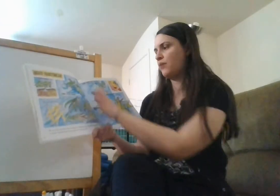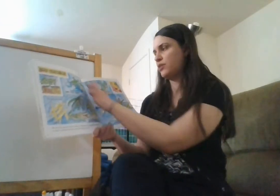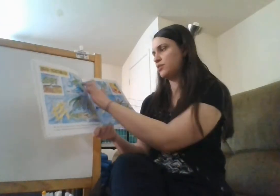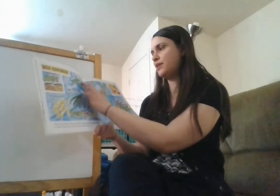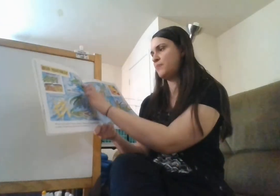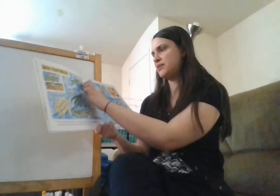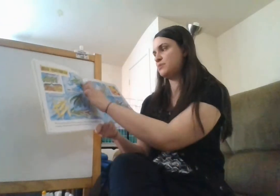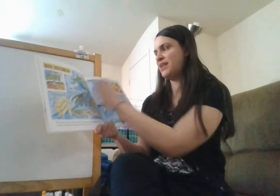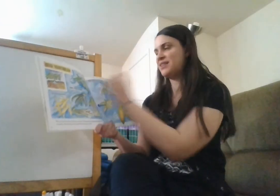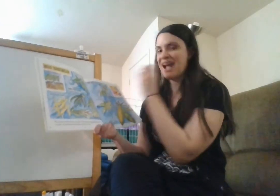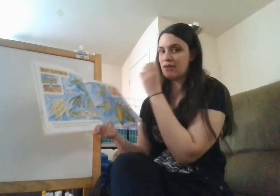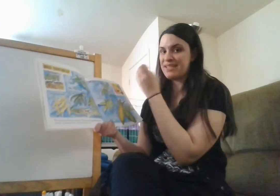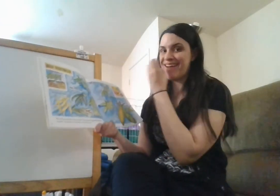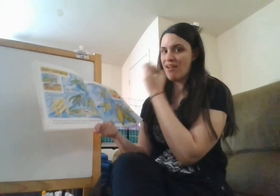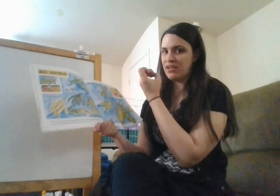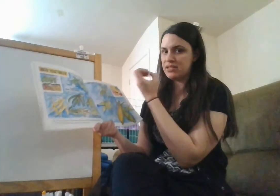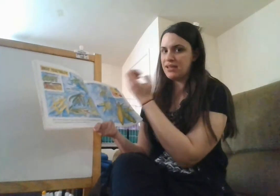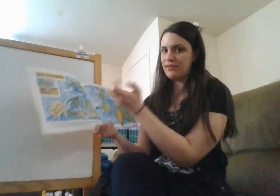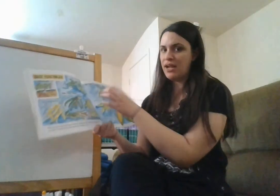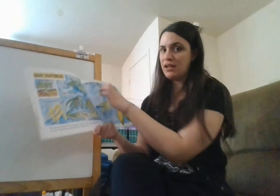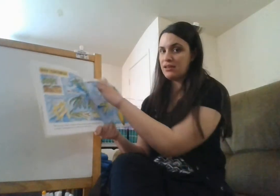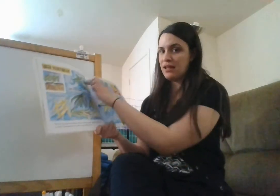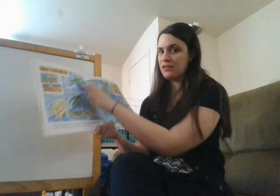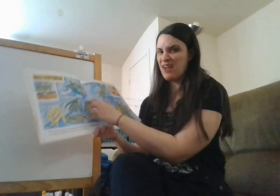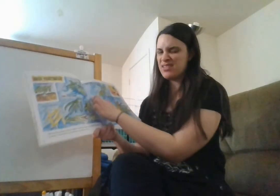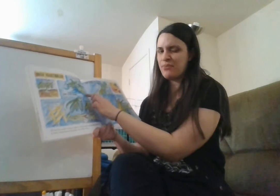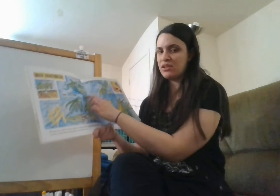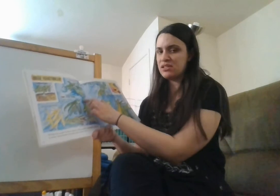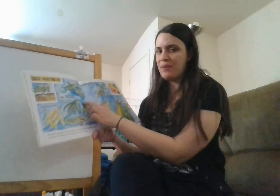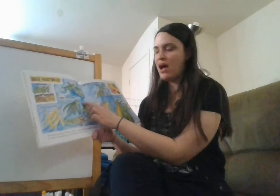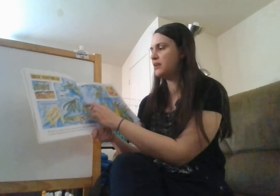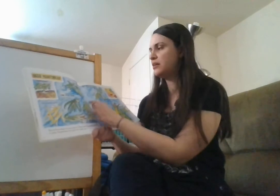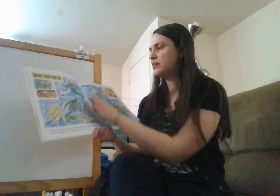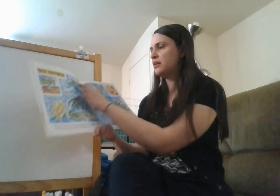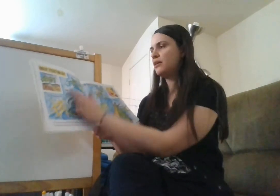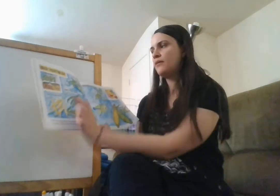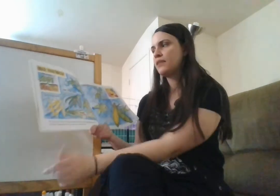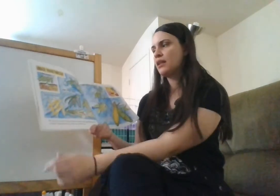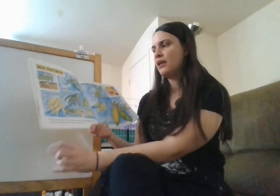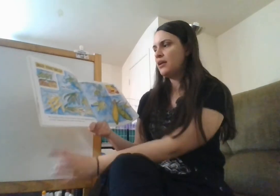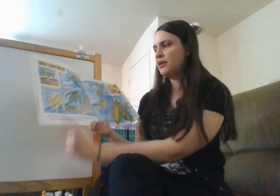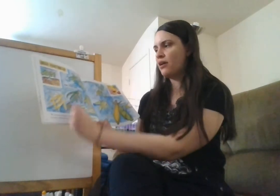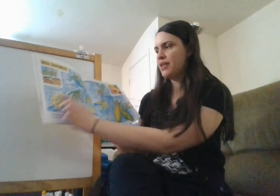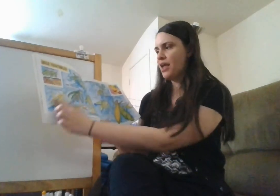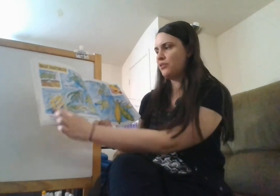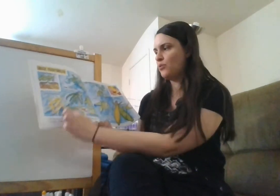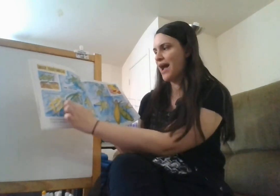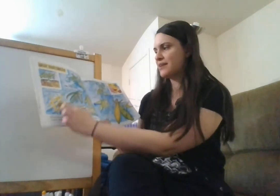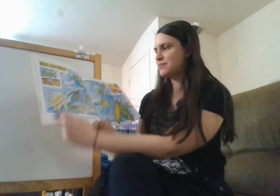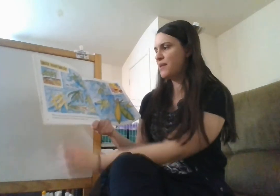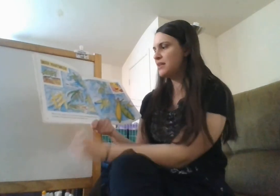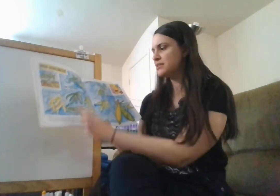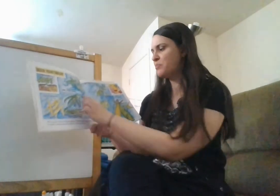with green beans, we eat the outside and the inside, right? The outside part's the pod. Here are yellow wax beans,